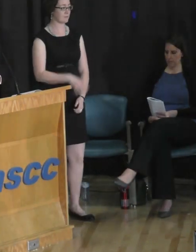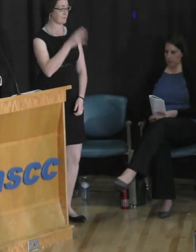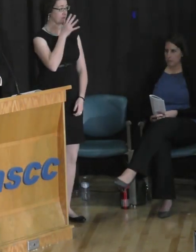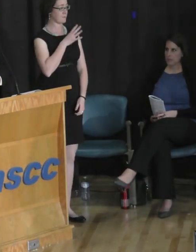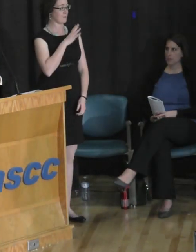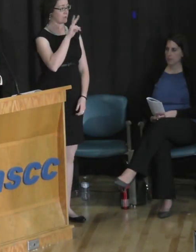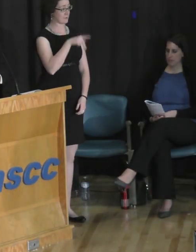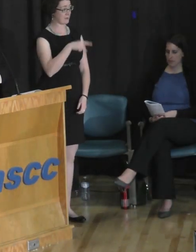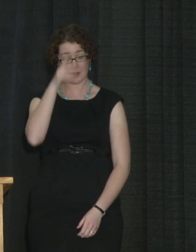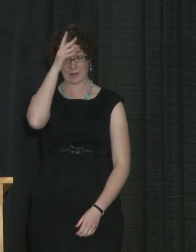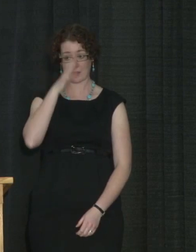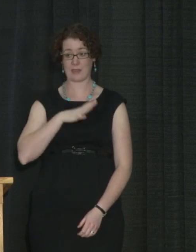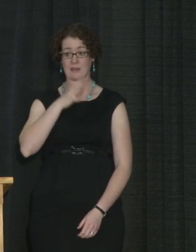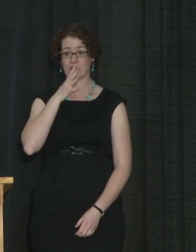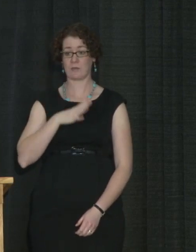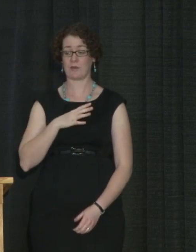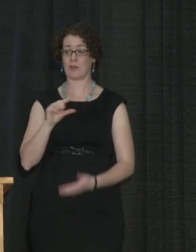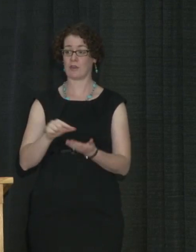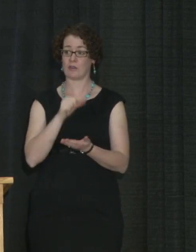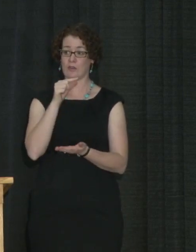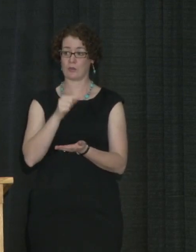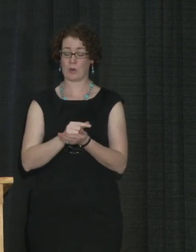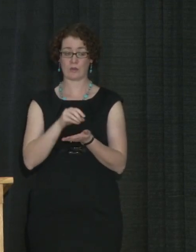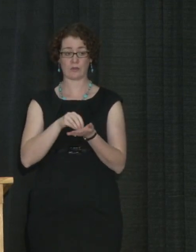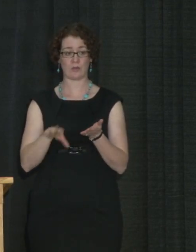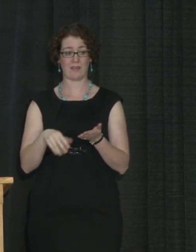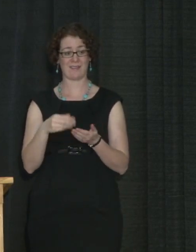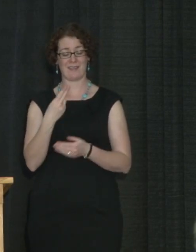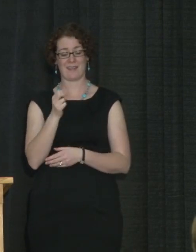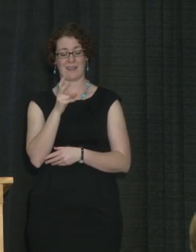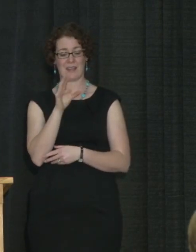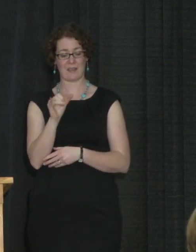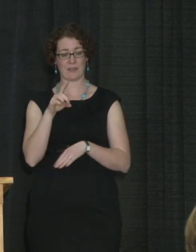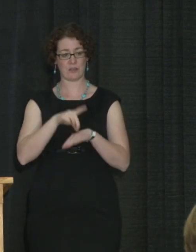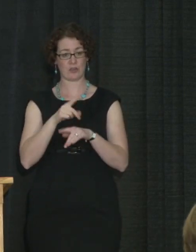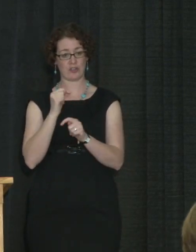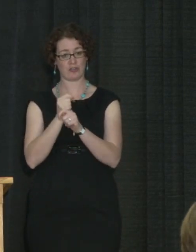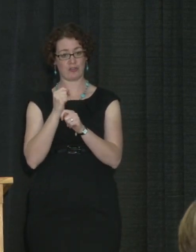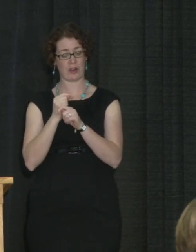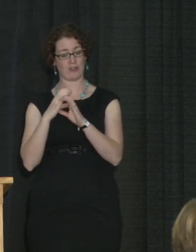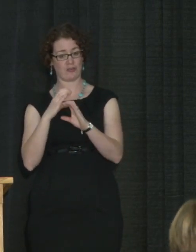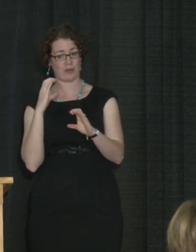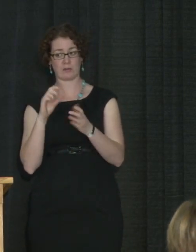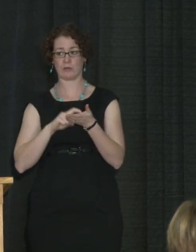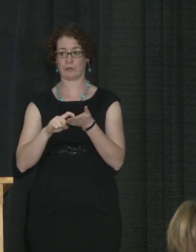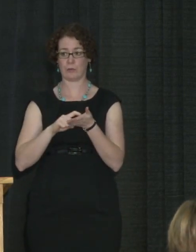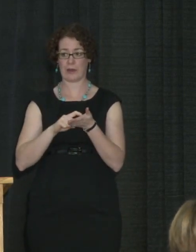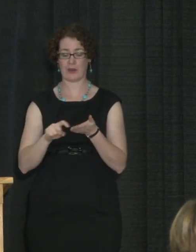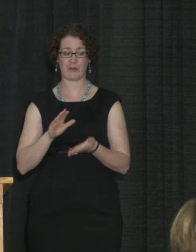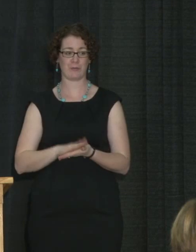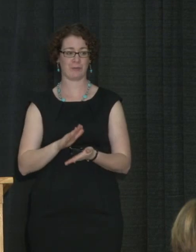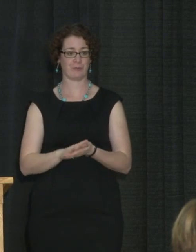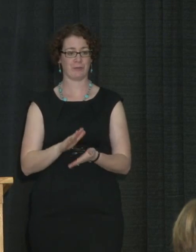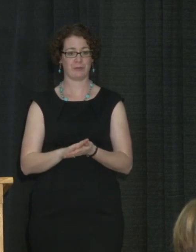Madam Vice President, ladies and gentlemen, the graduates in heavy-duty equipment, truck and transport repair.